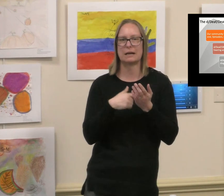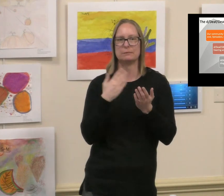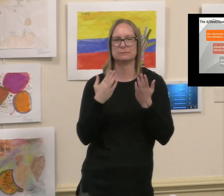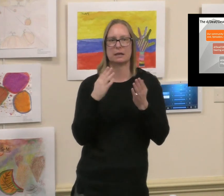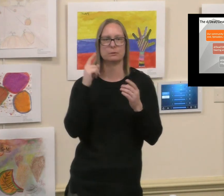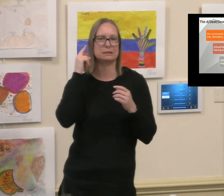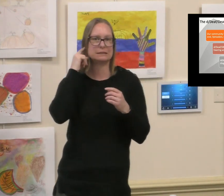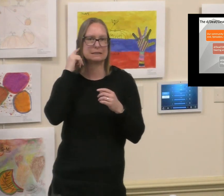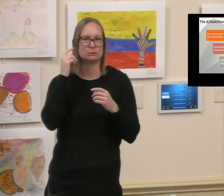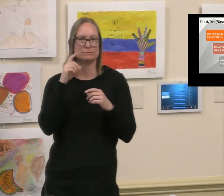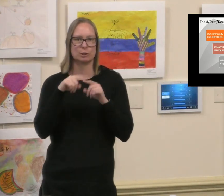outside